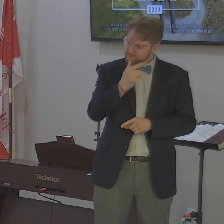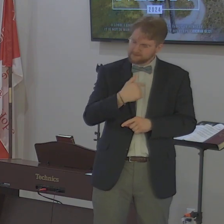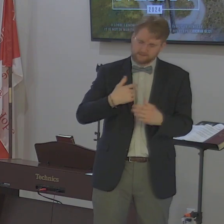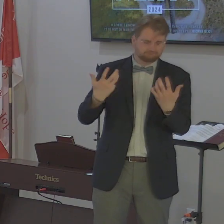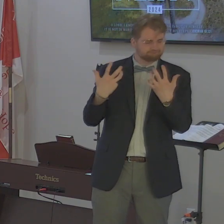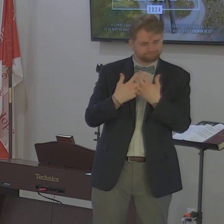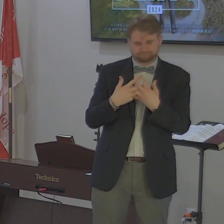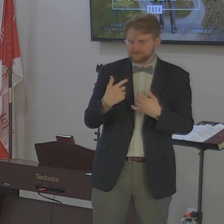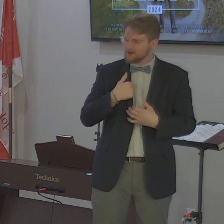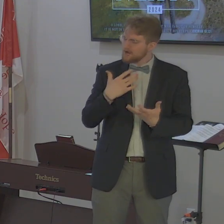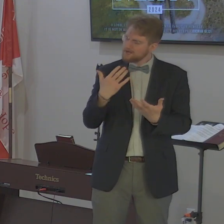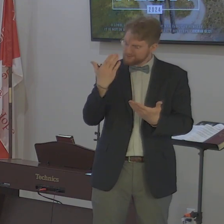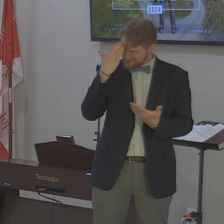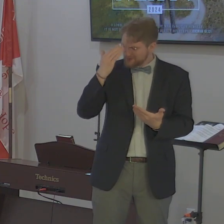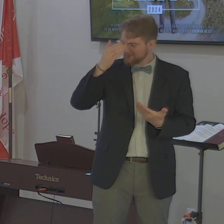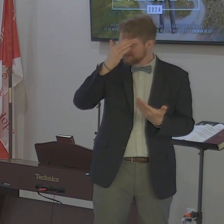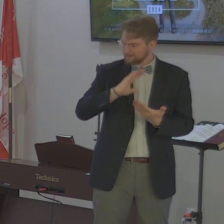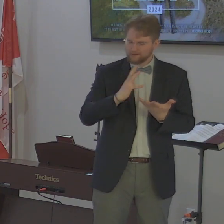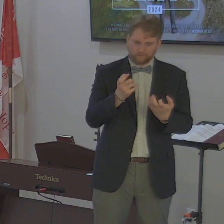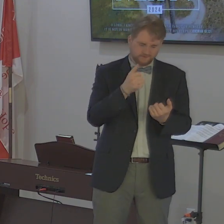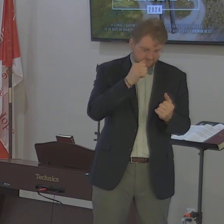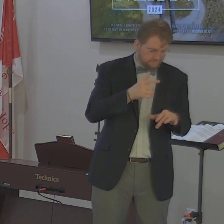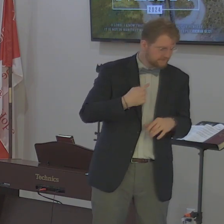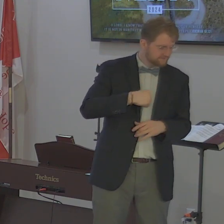me. And I do know that God loves me.